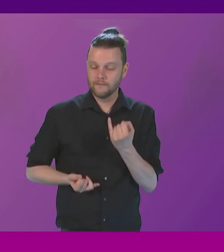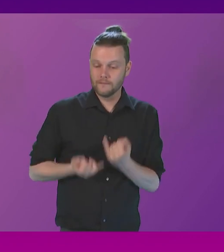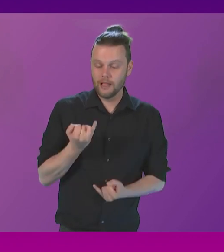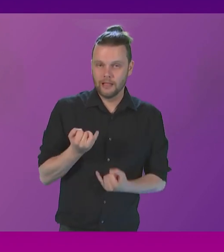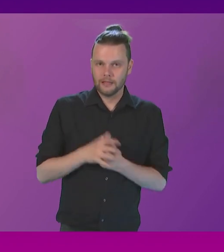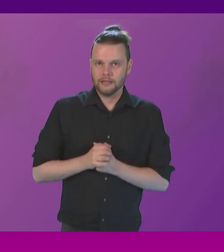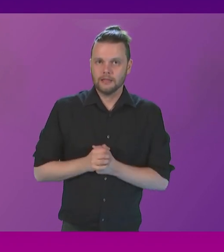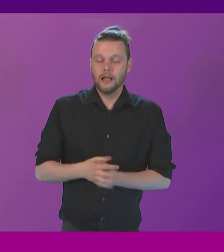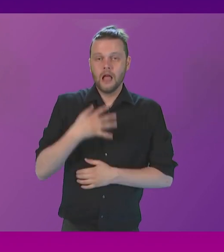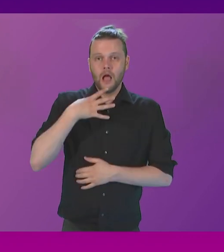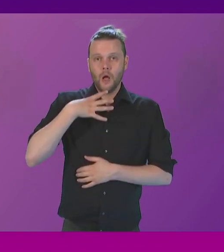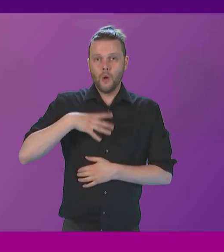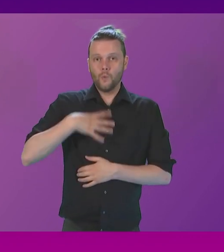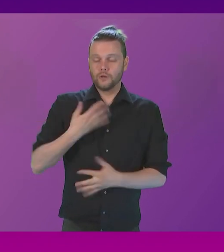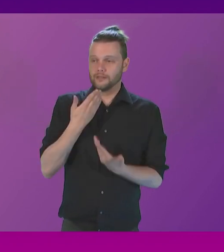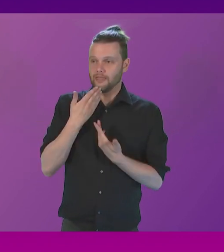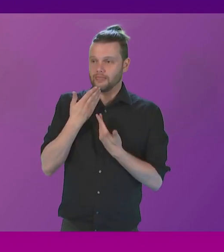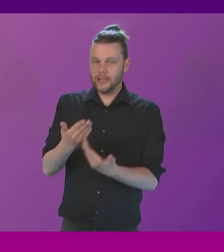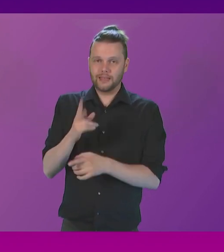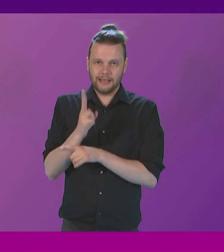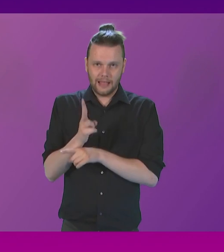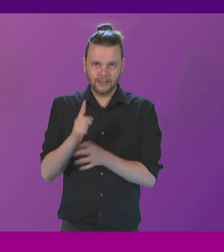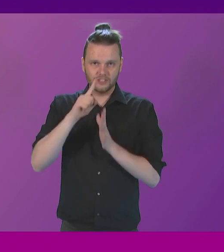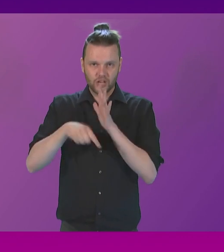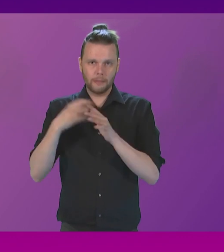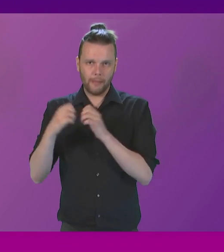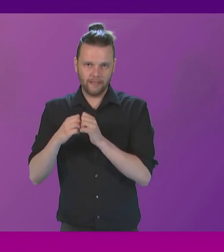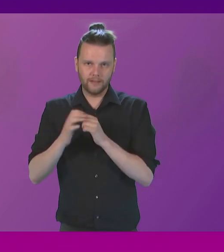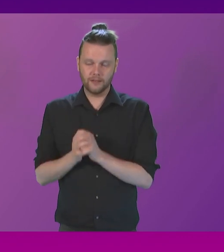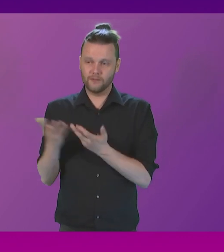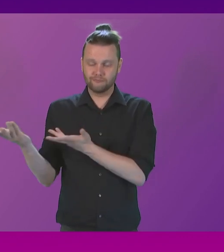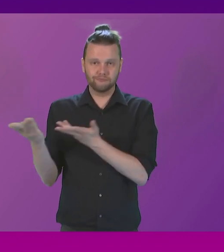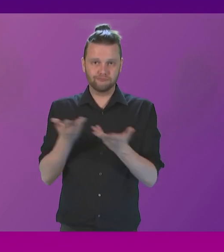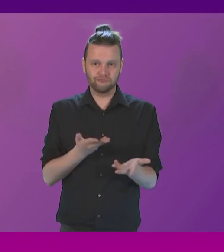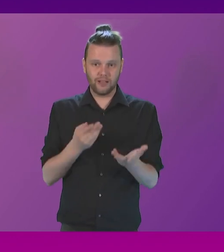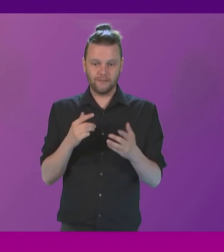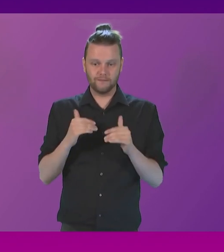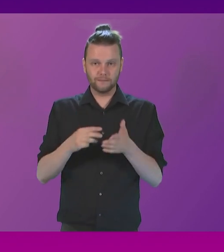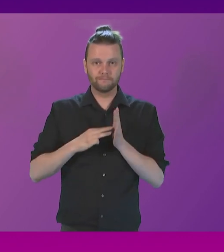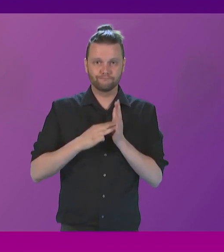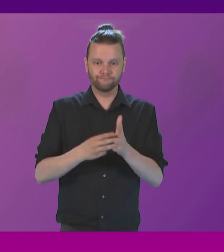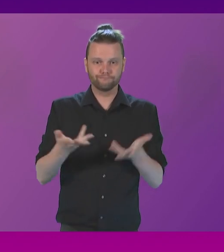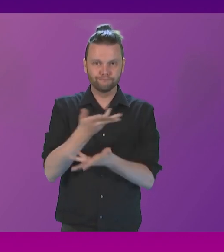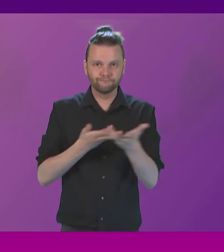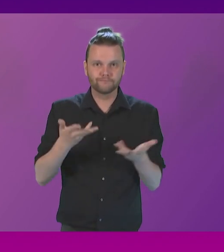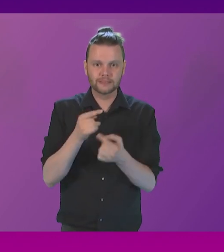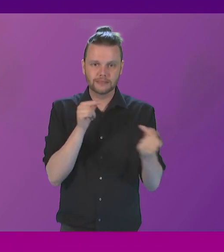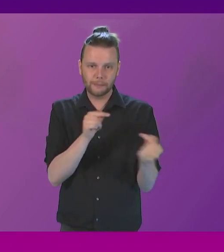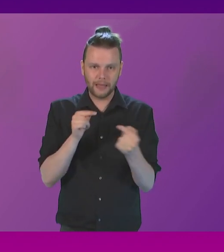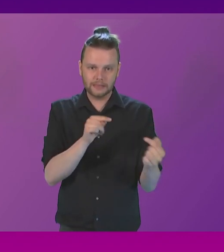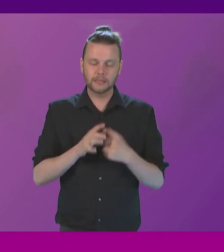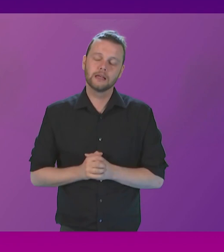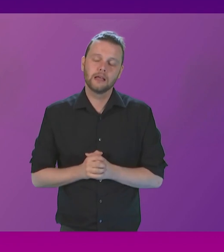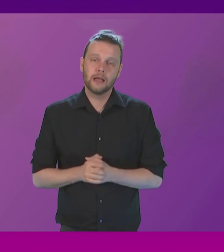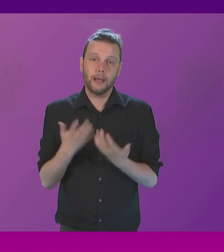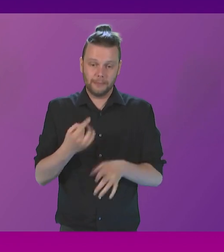Finally, I'd like to thank Jeremy Balfour for bringing forward this debate and, as I